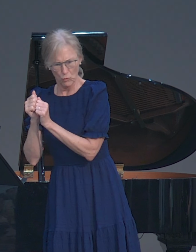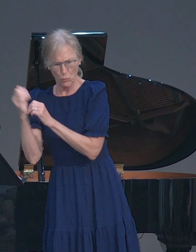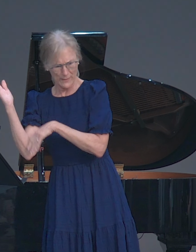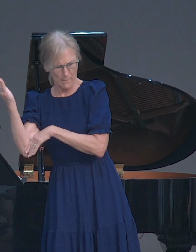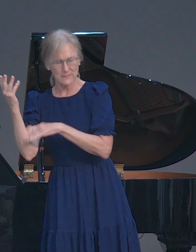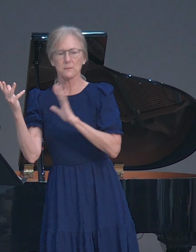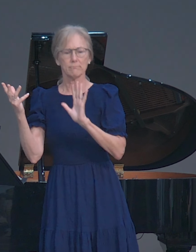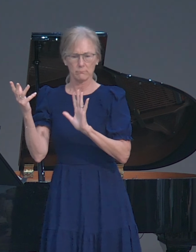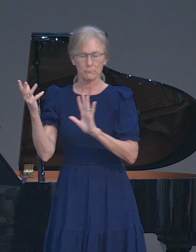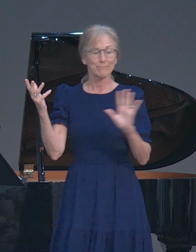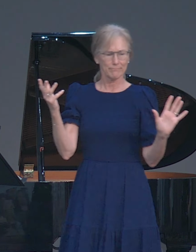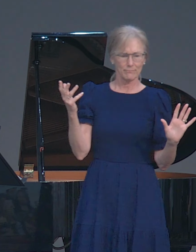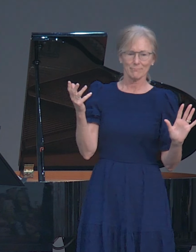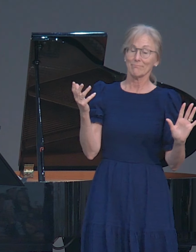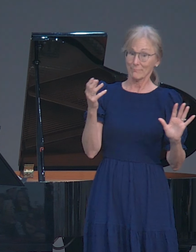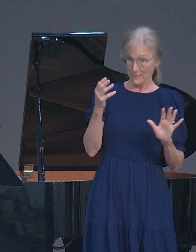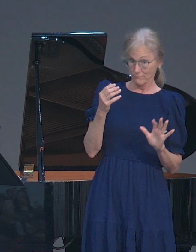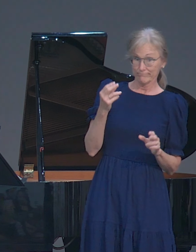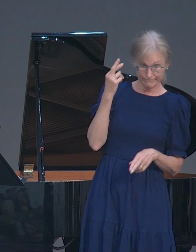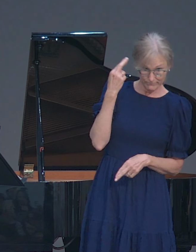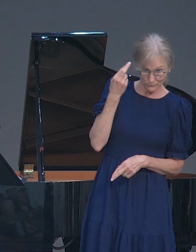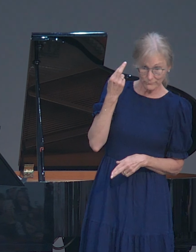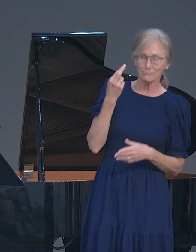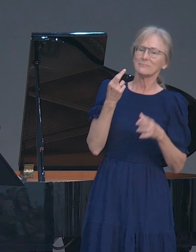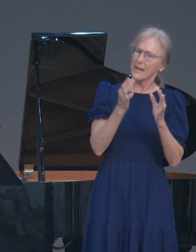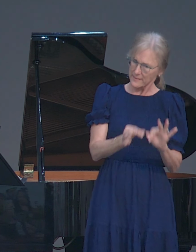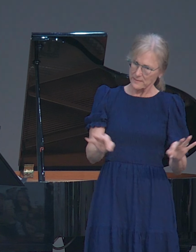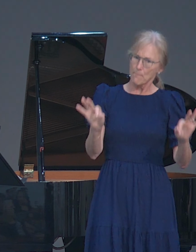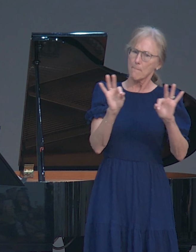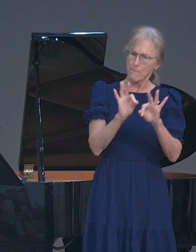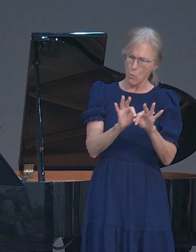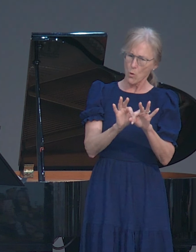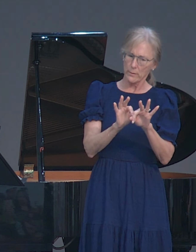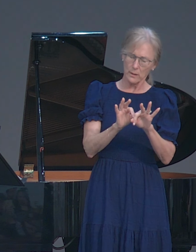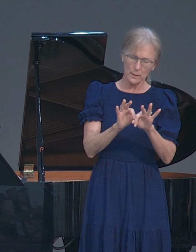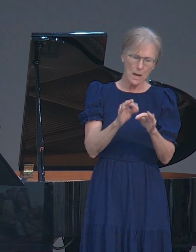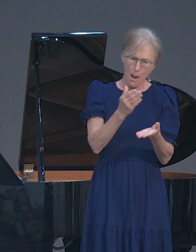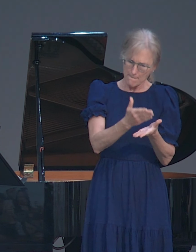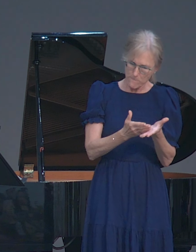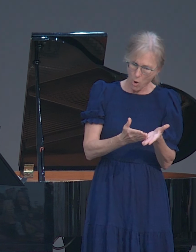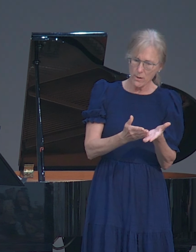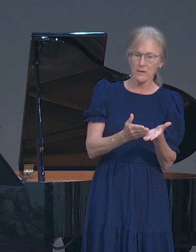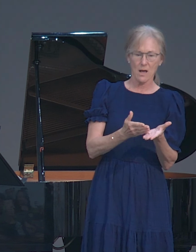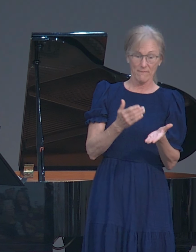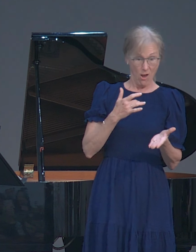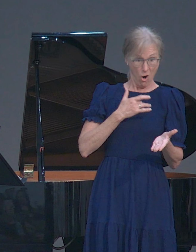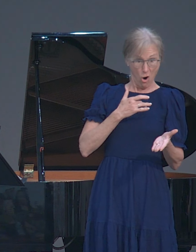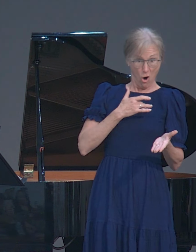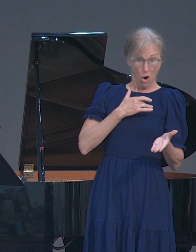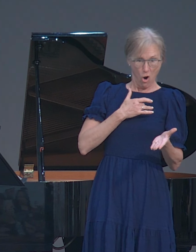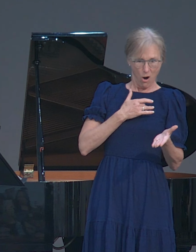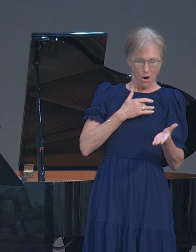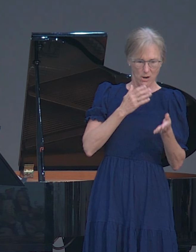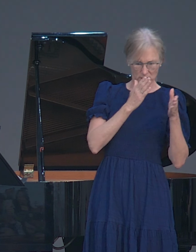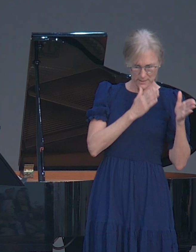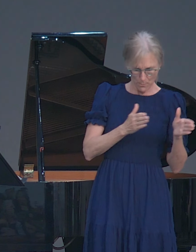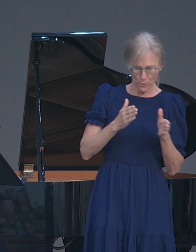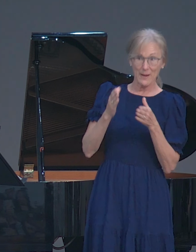way because it's an important piece in preparing our hearts to receive the Word of God.